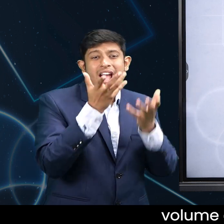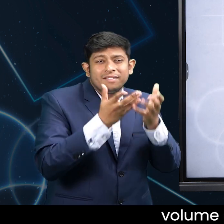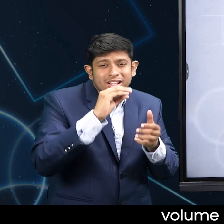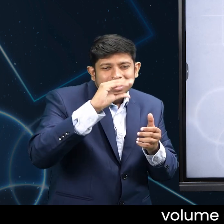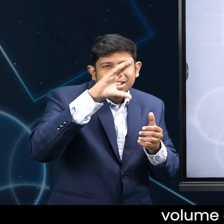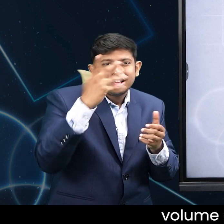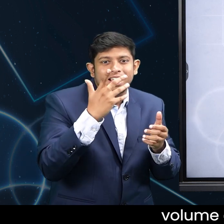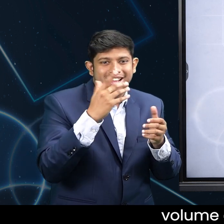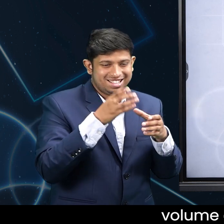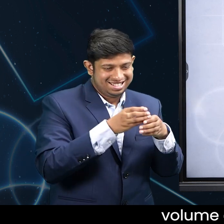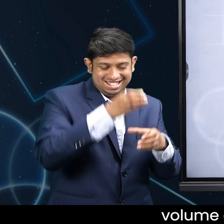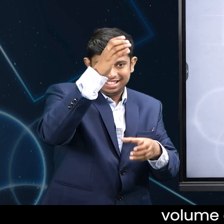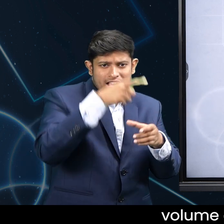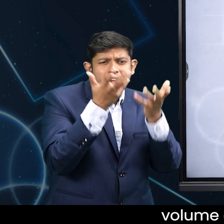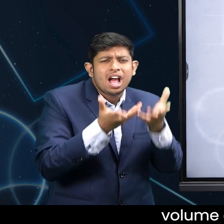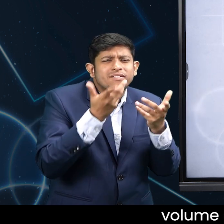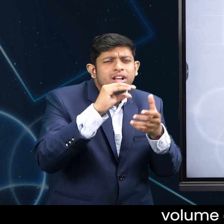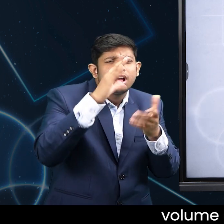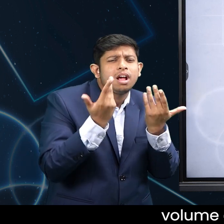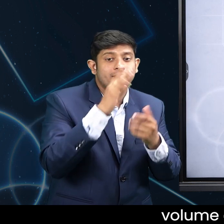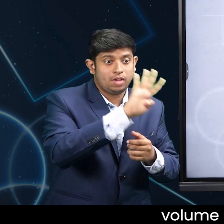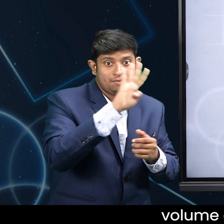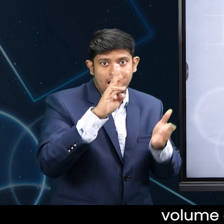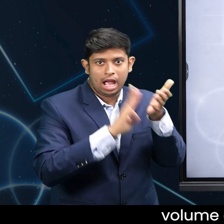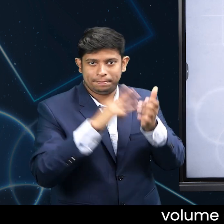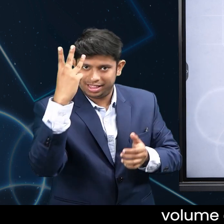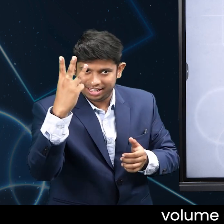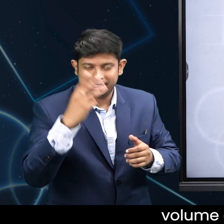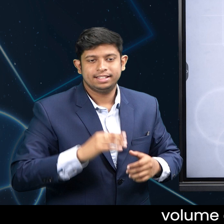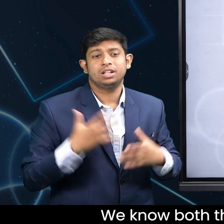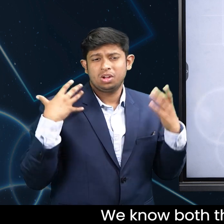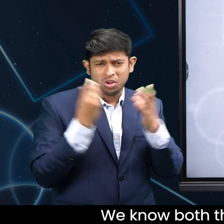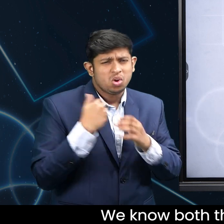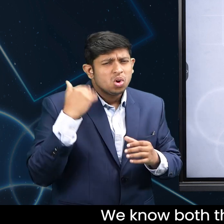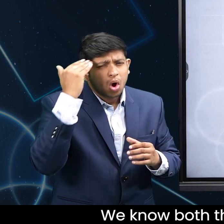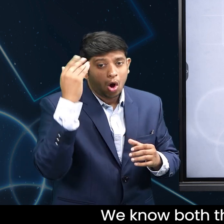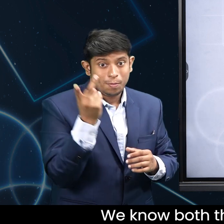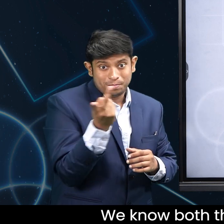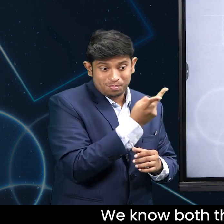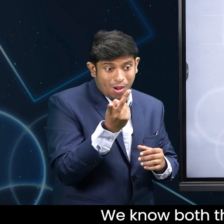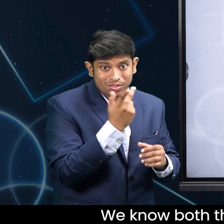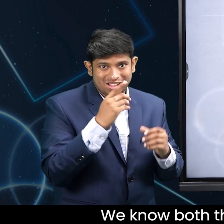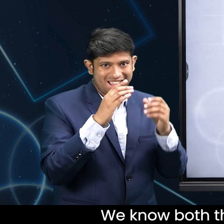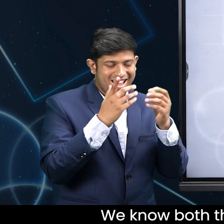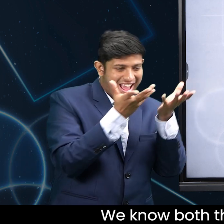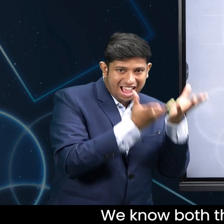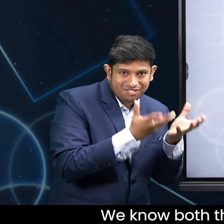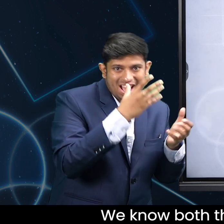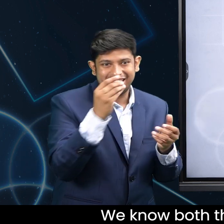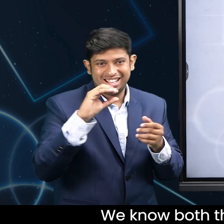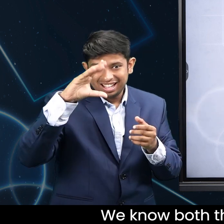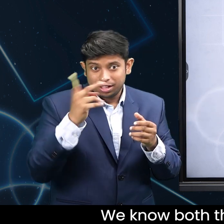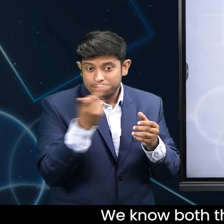Volume of the cylindrical pillar is equal to 44 meter cube. We know both the density and volume